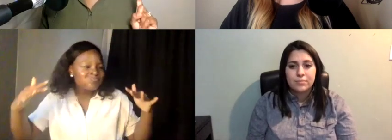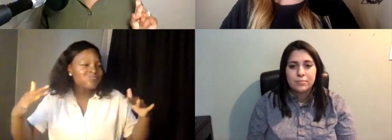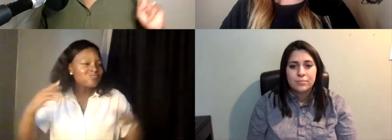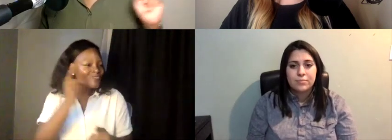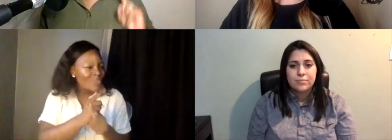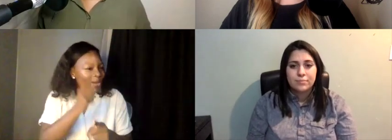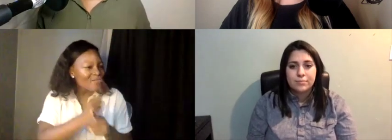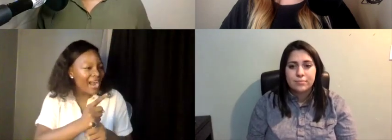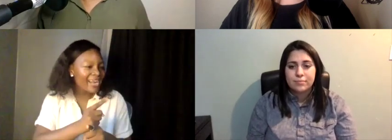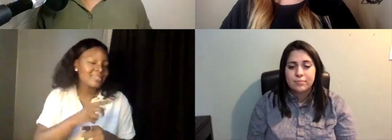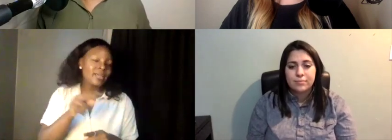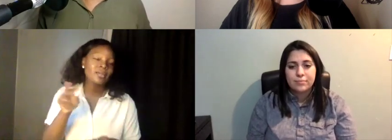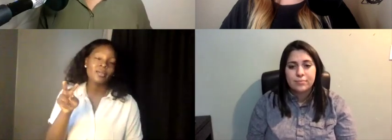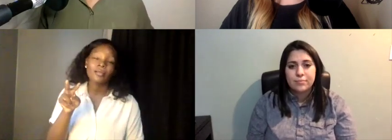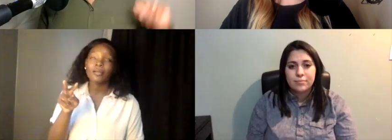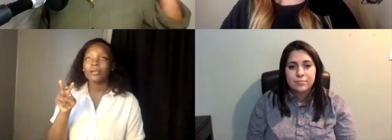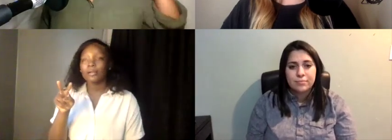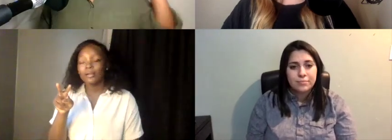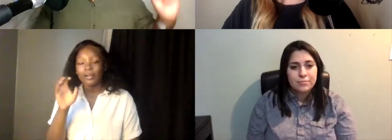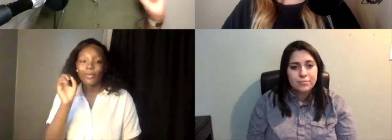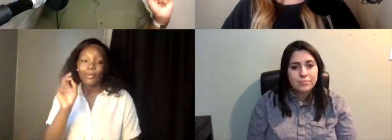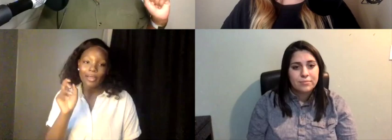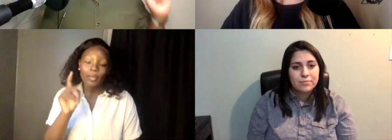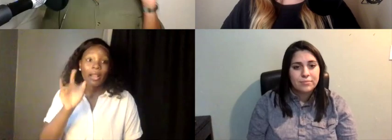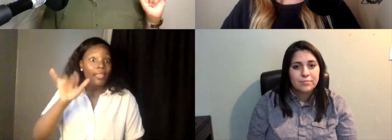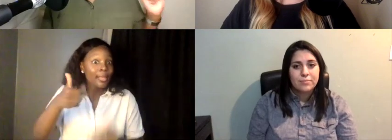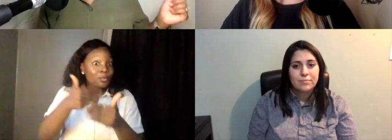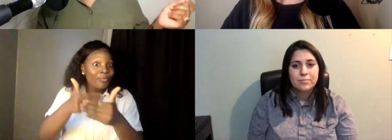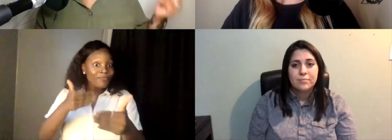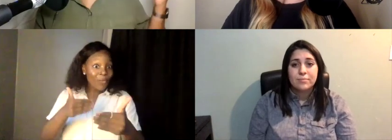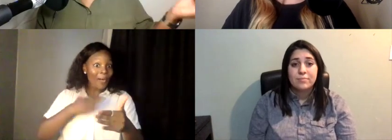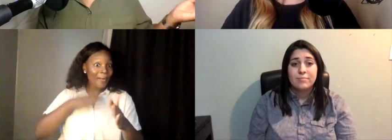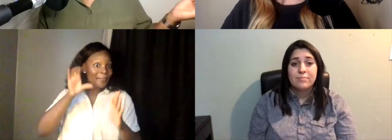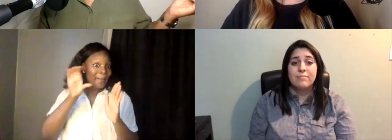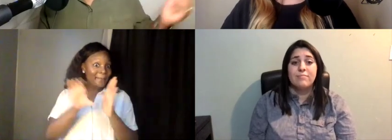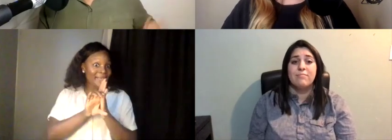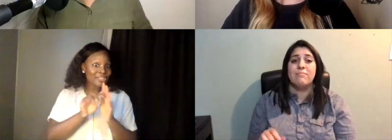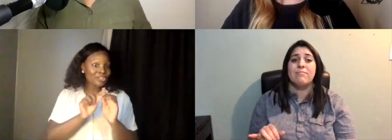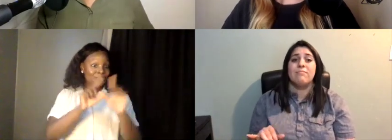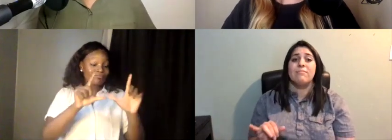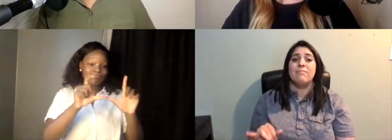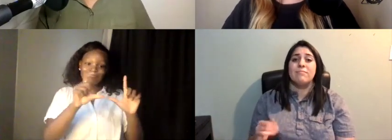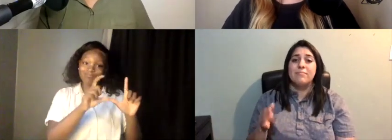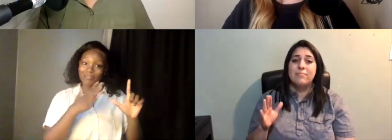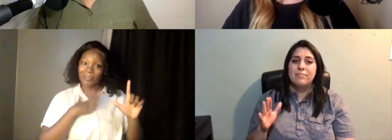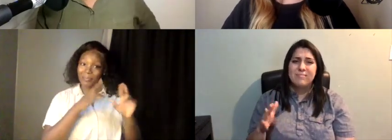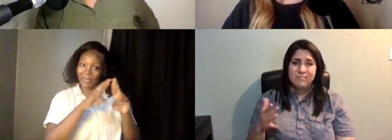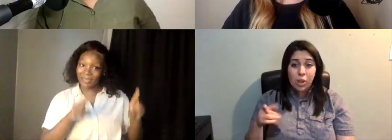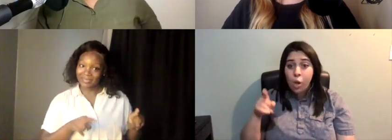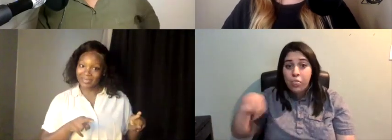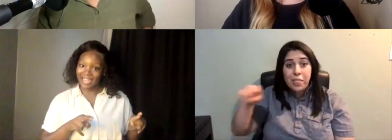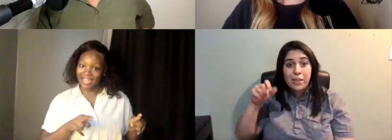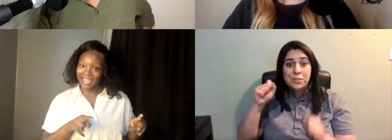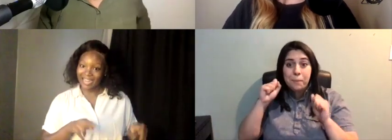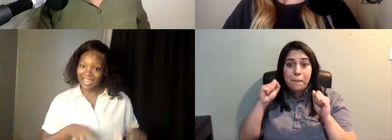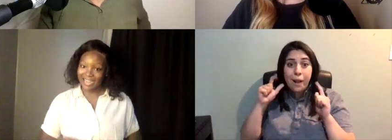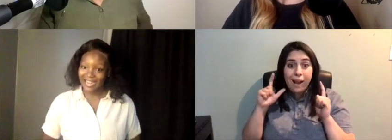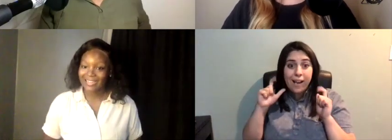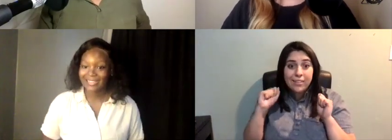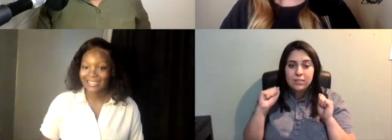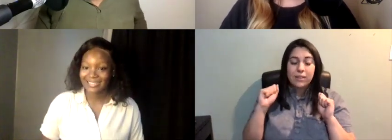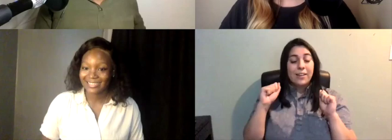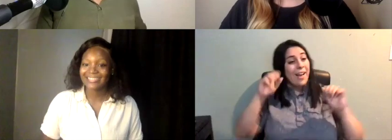my resume, I will have you say. You know what I mean? I'll have you know that. It's, because, like, a big surprise. You walk in, they're like, where's Ryann? They're like,